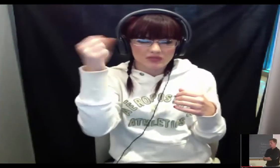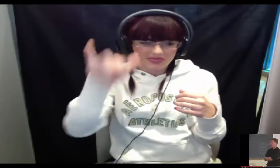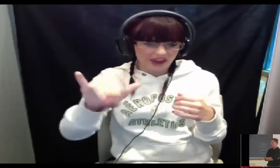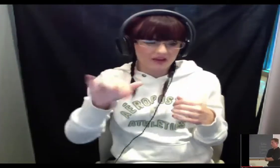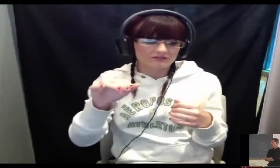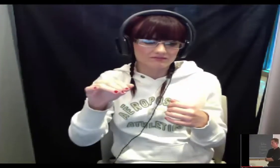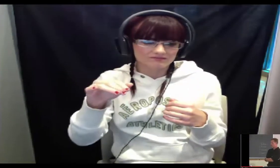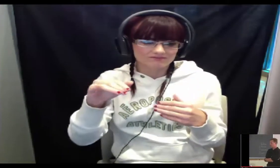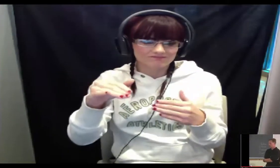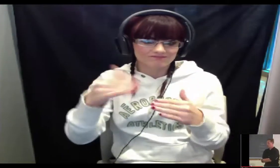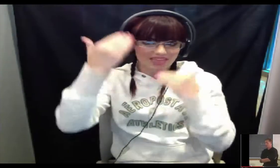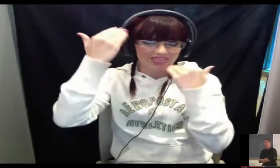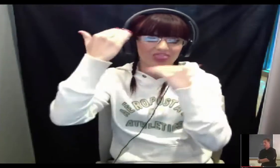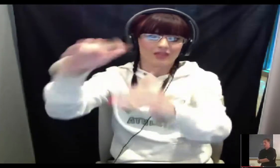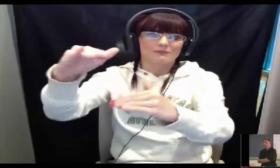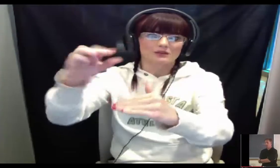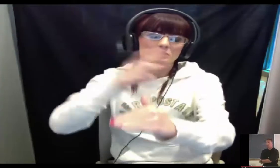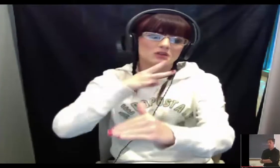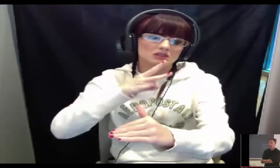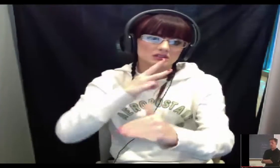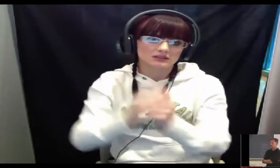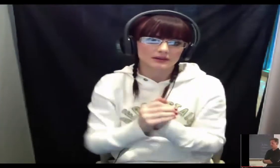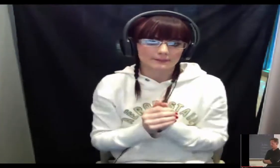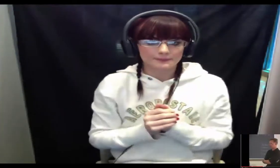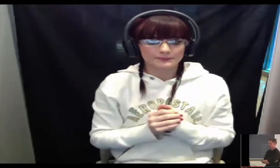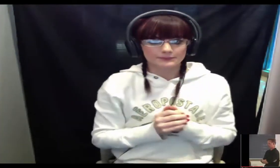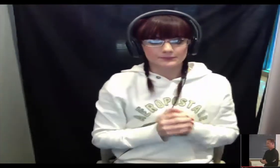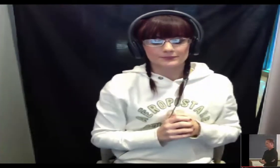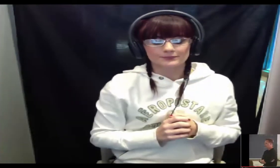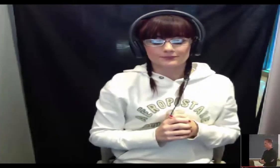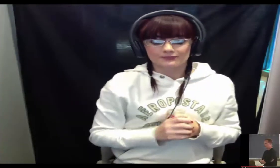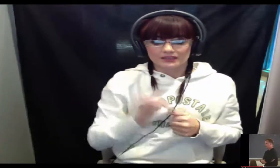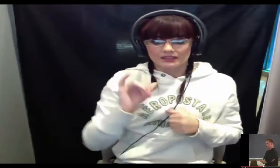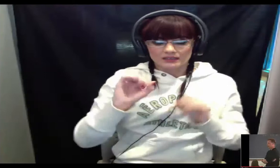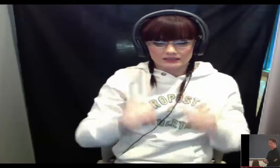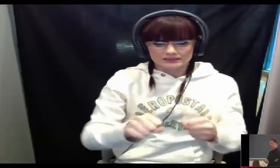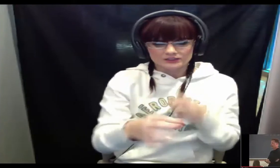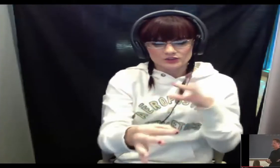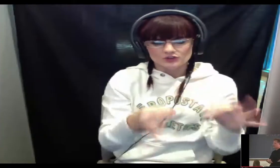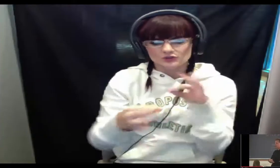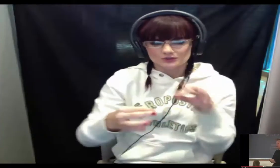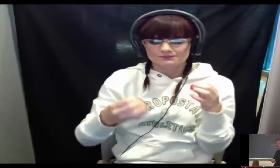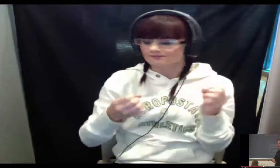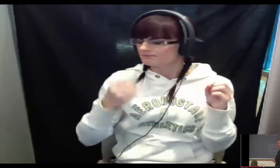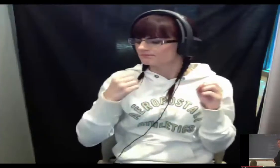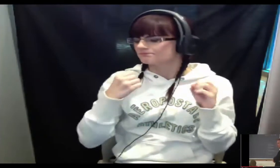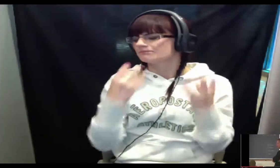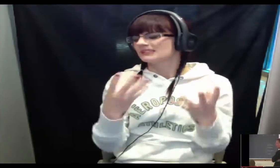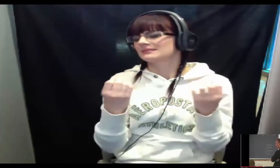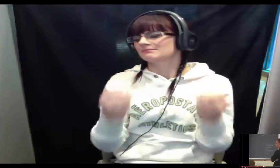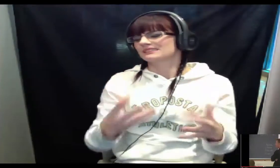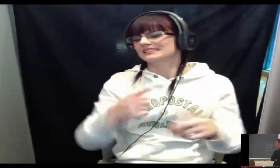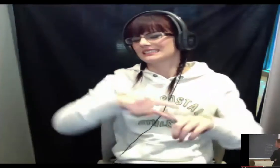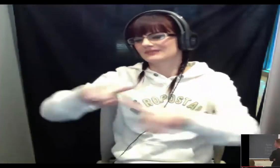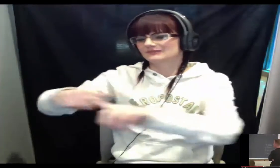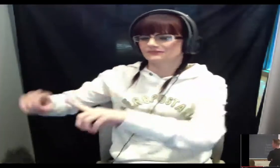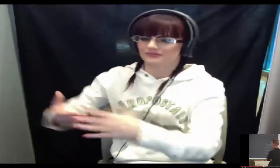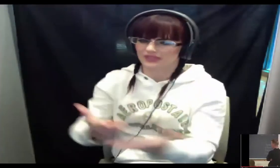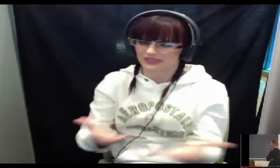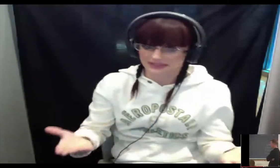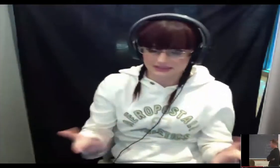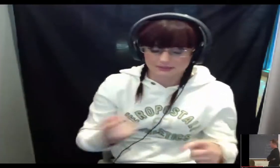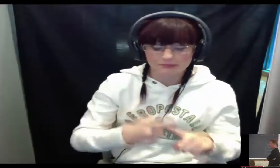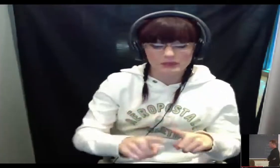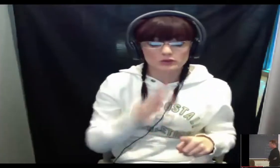This one, you can use saturated to describe a great deal of things. The one we're looking at is the atmosphere. The air in the